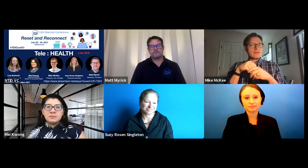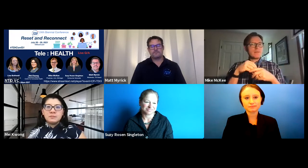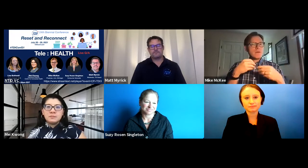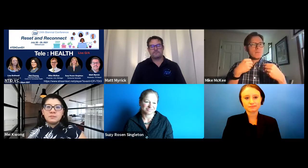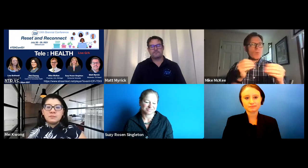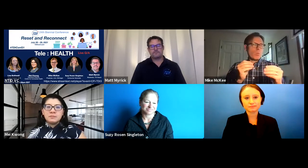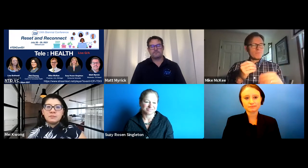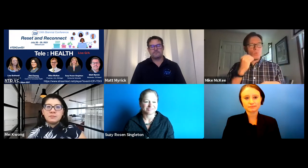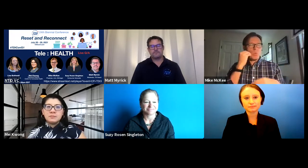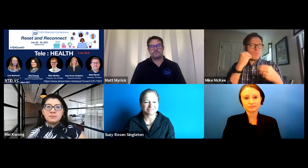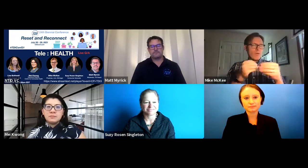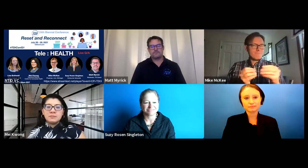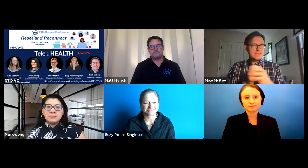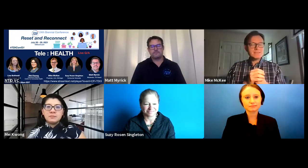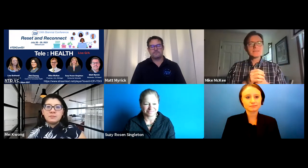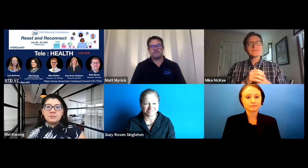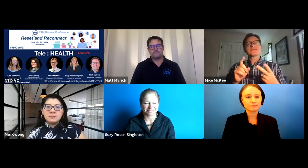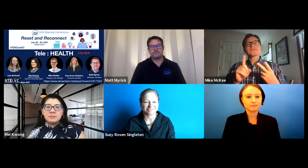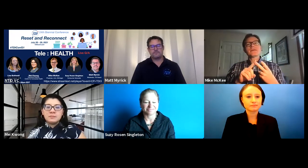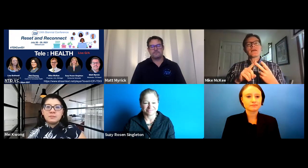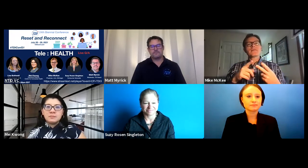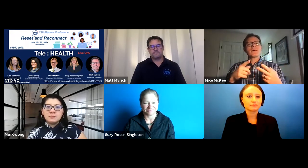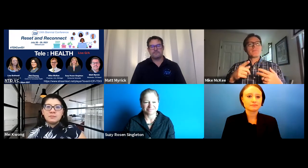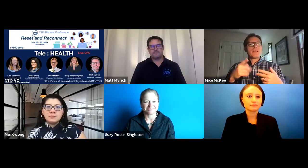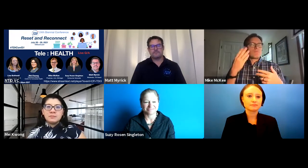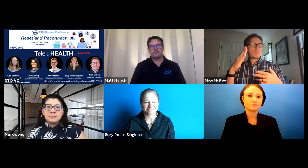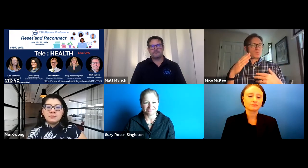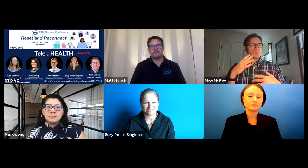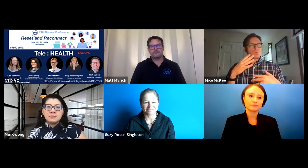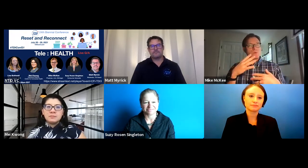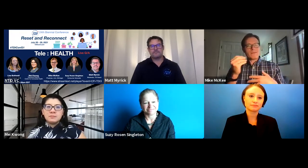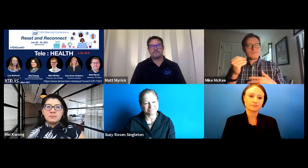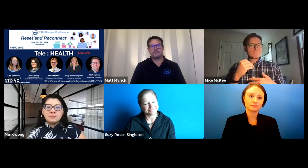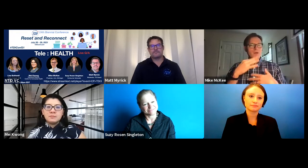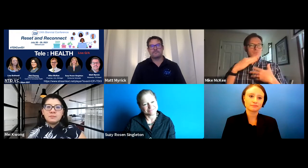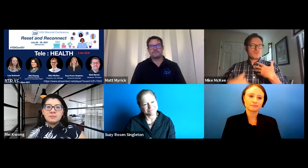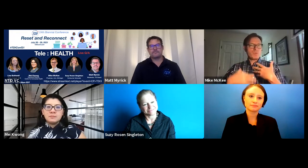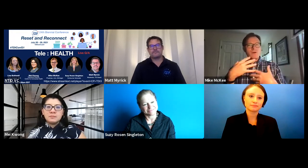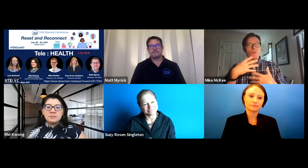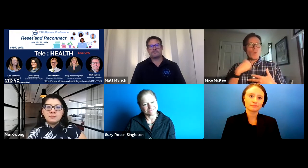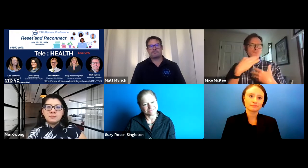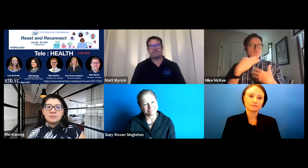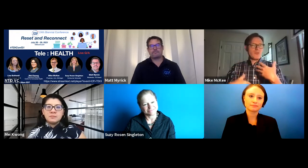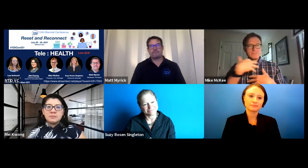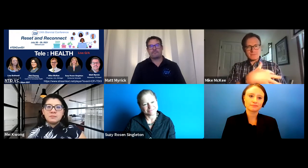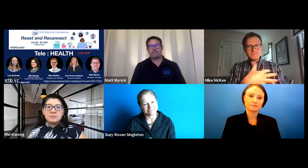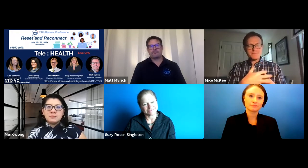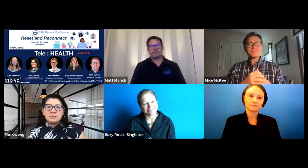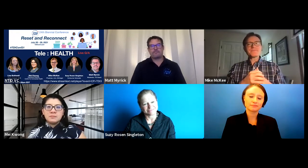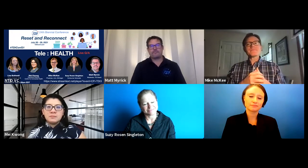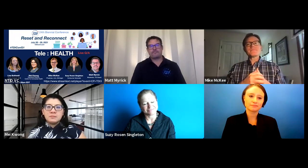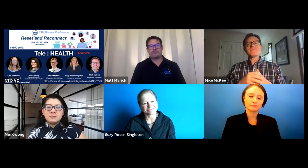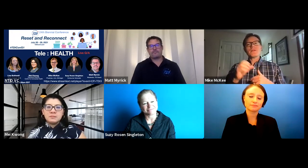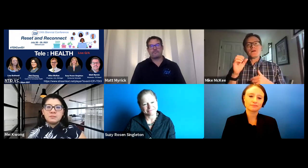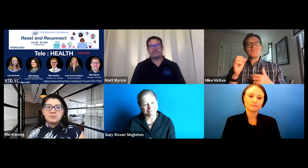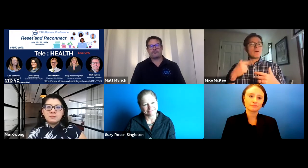hair. Currently, I'm in my home office and I have a blue and white